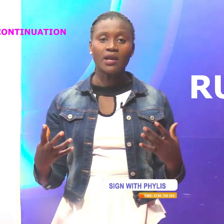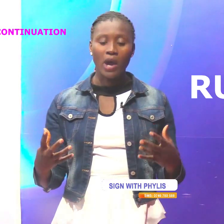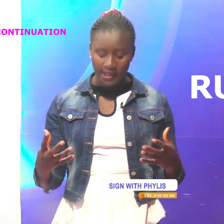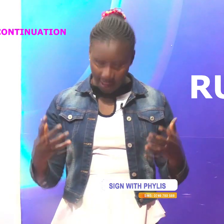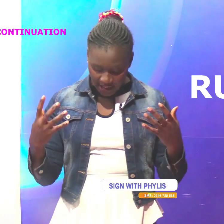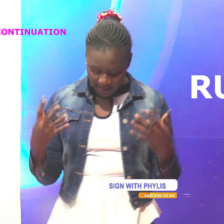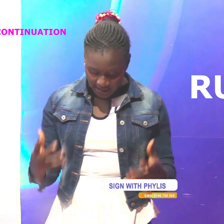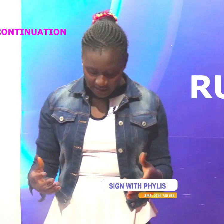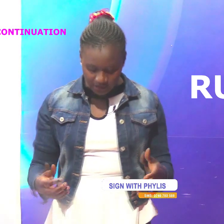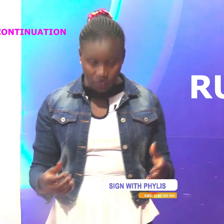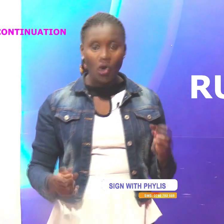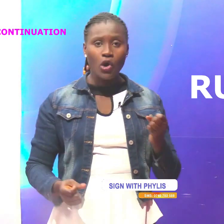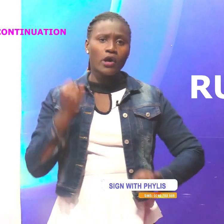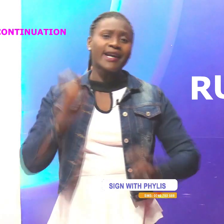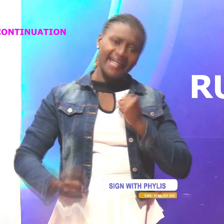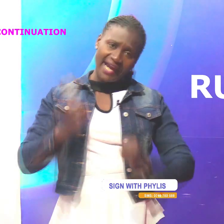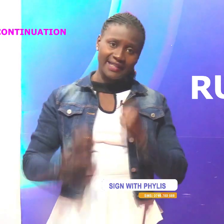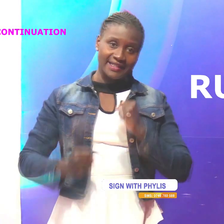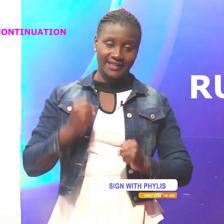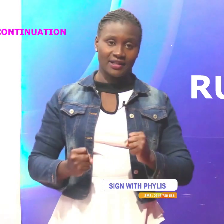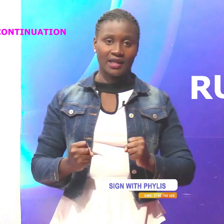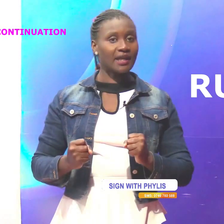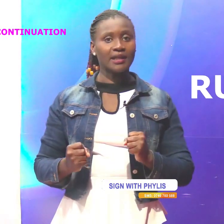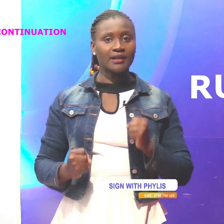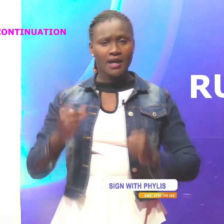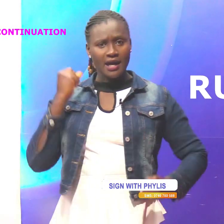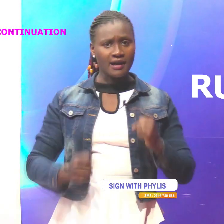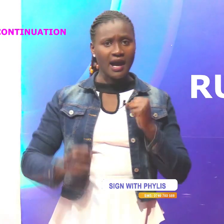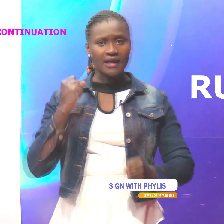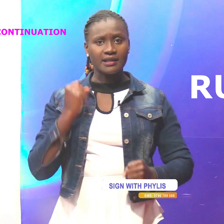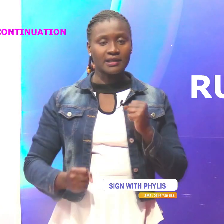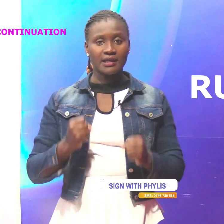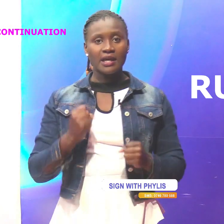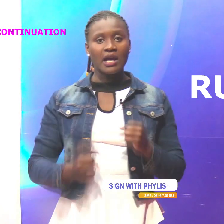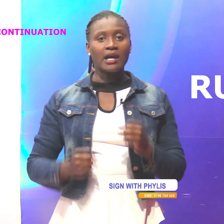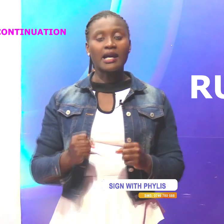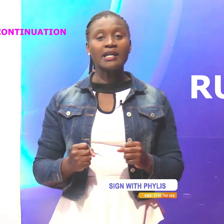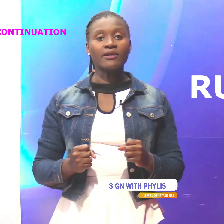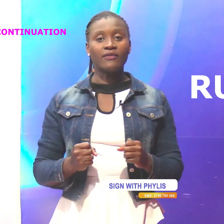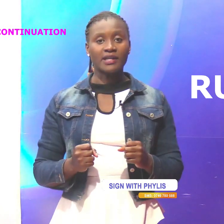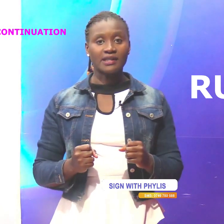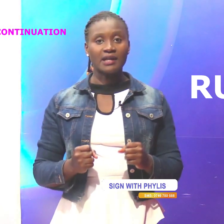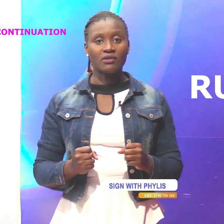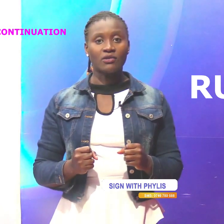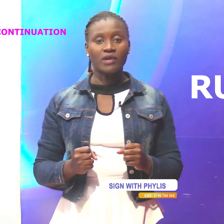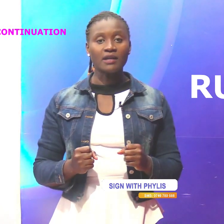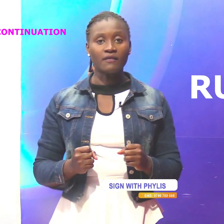word run? So, run. Okay? Run. Running faster or running fast